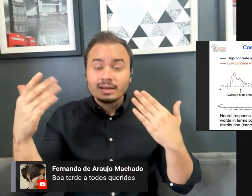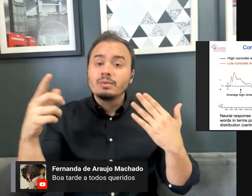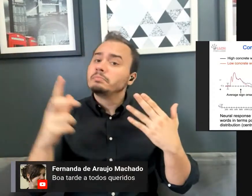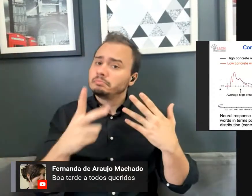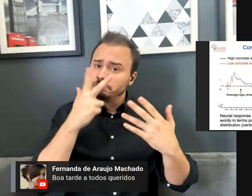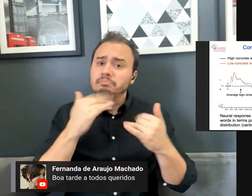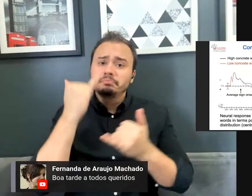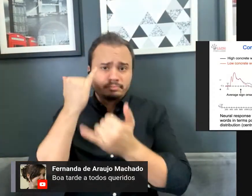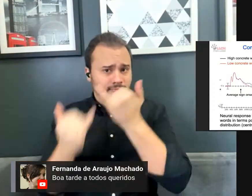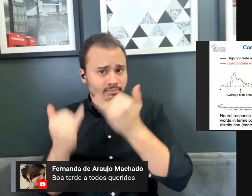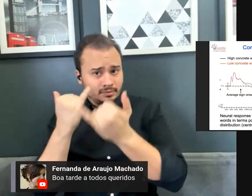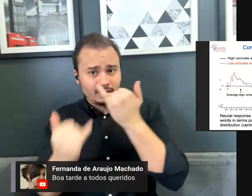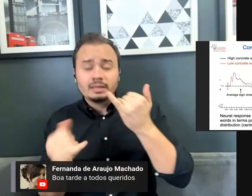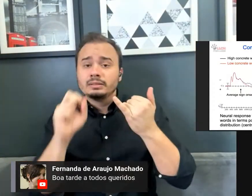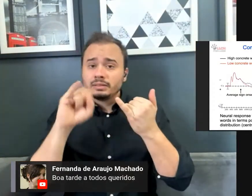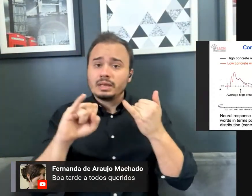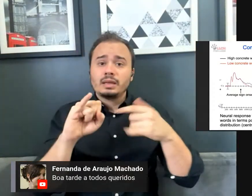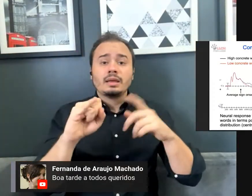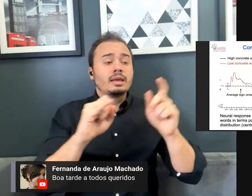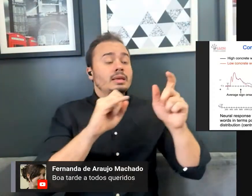concrete words and concrete signs.